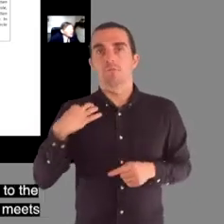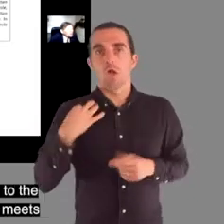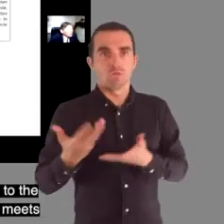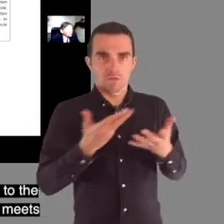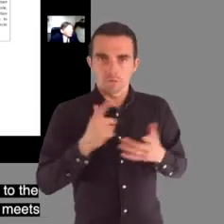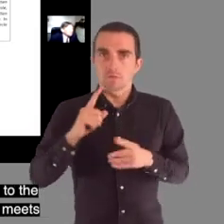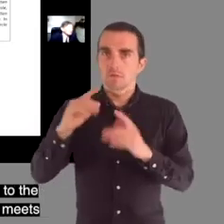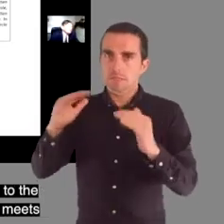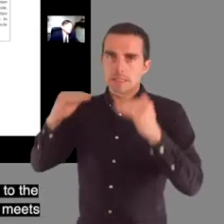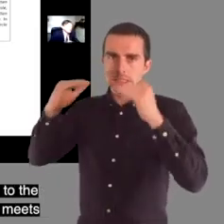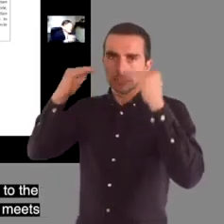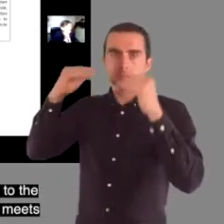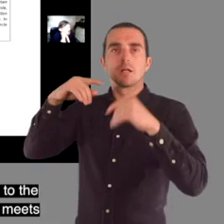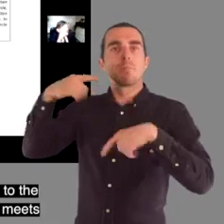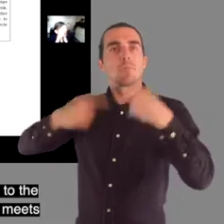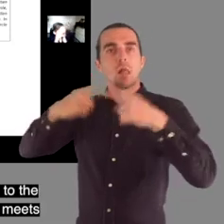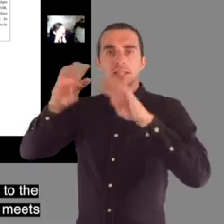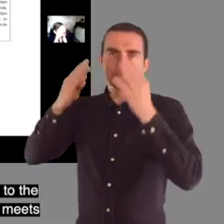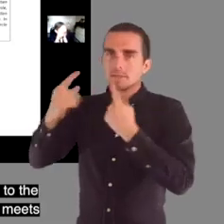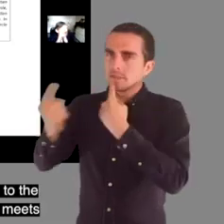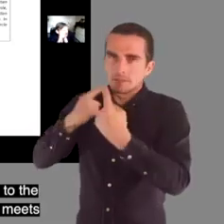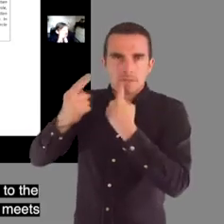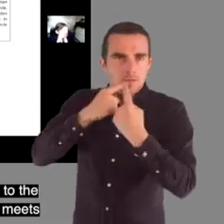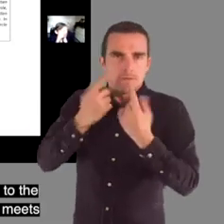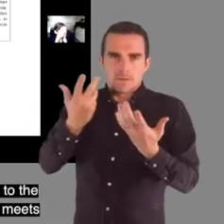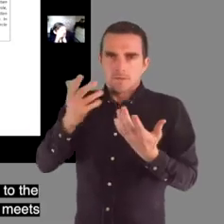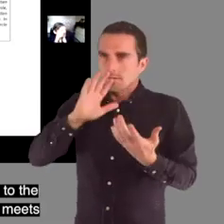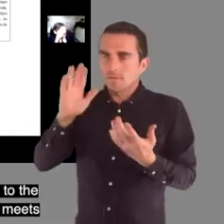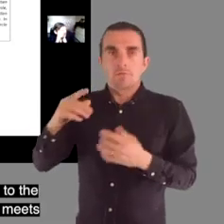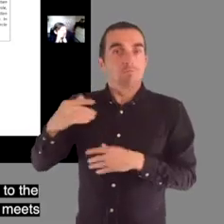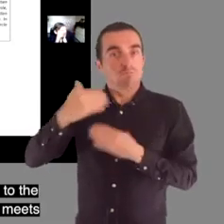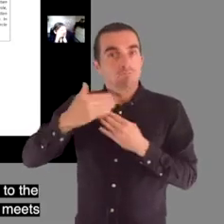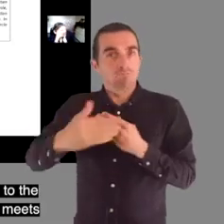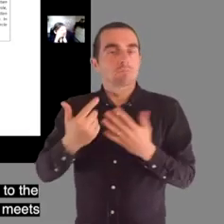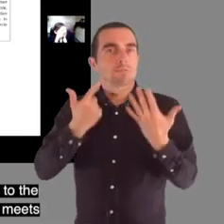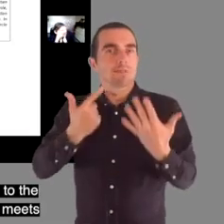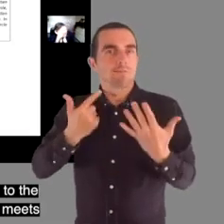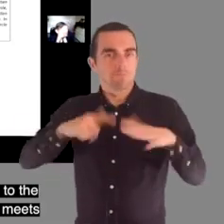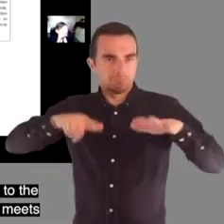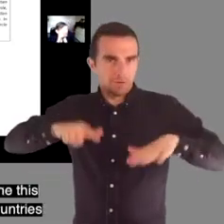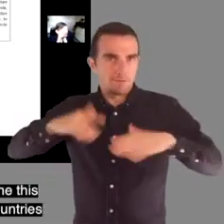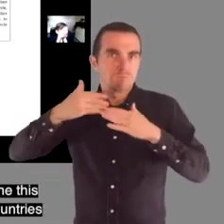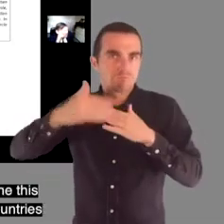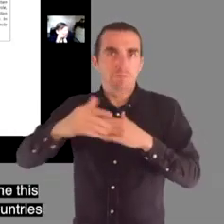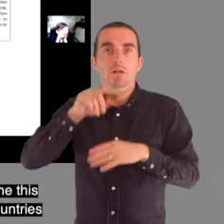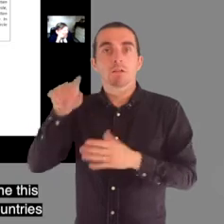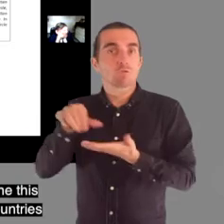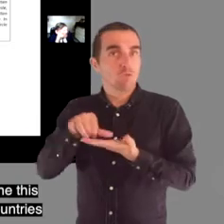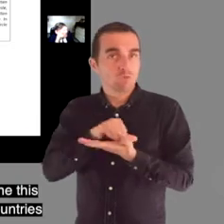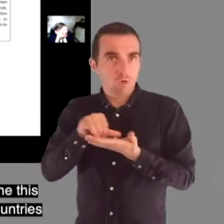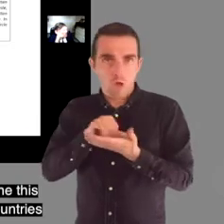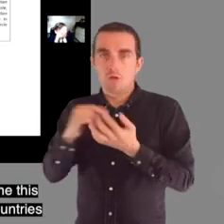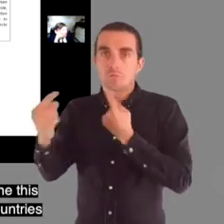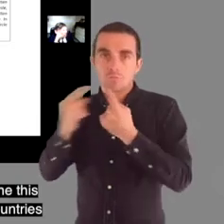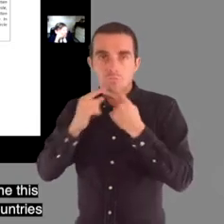take part in the voluntary reviews and then go to the higher level political forum that meets every July in